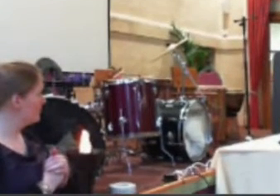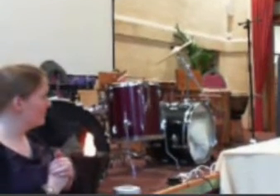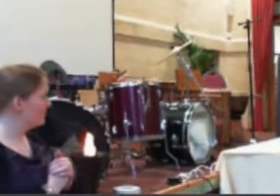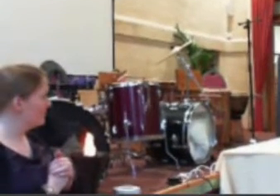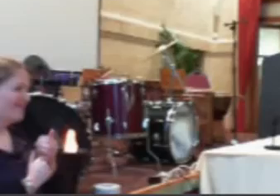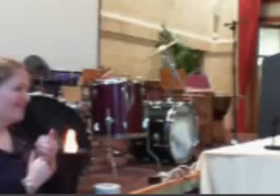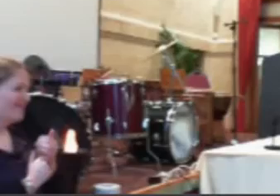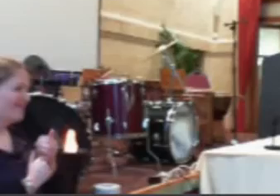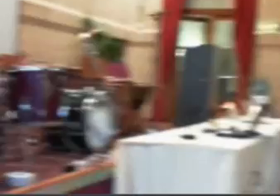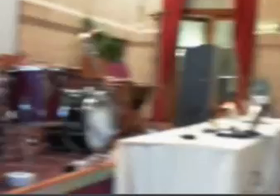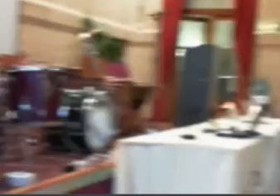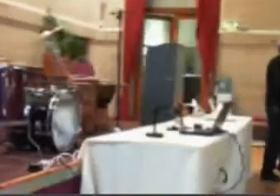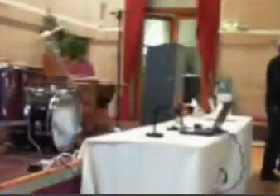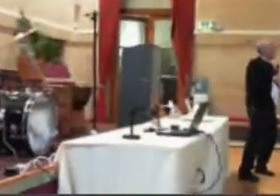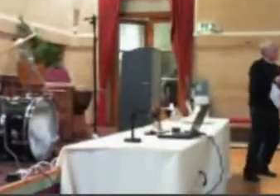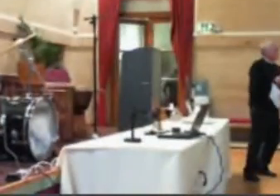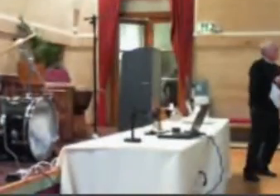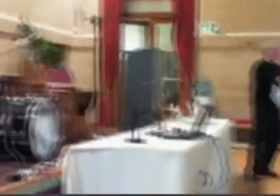So, good afternoon, everybody.